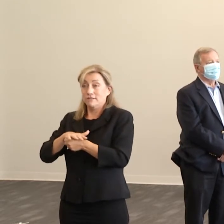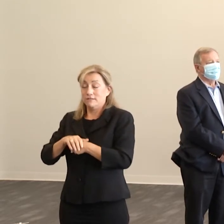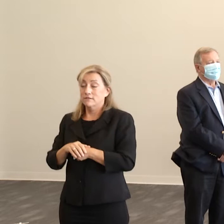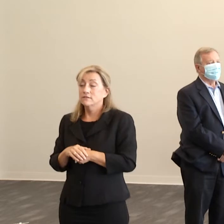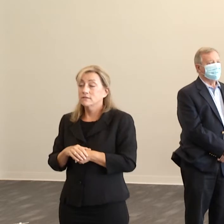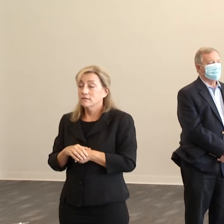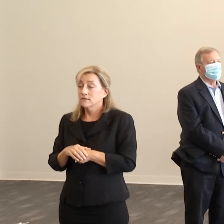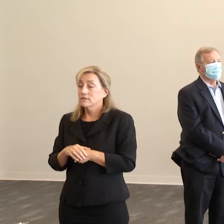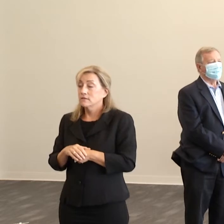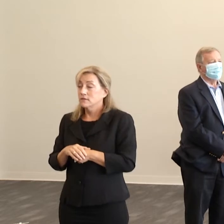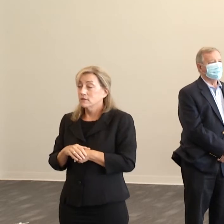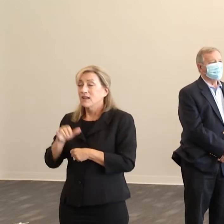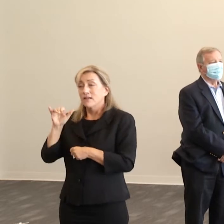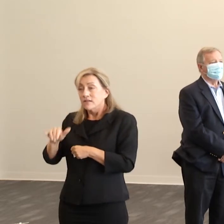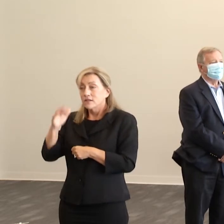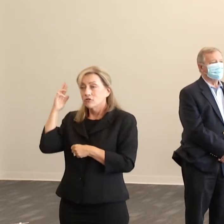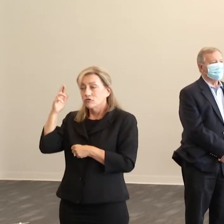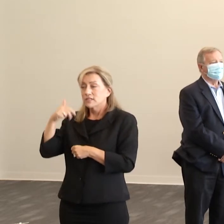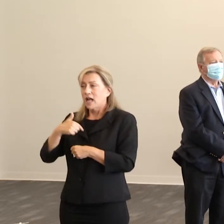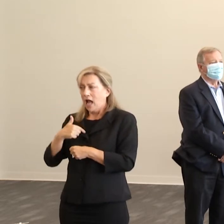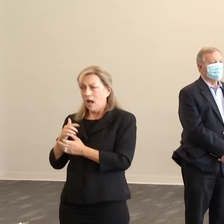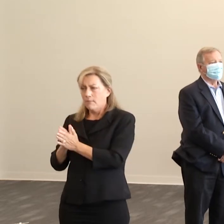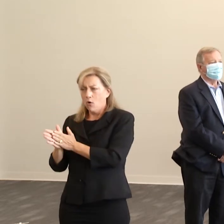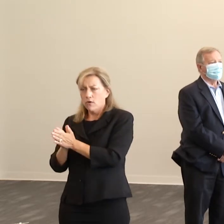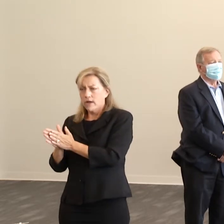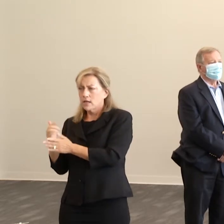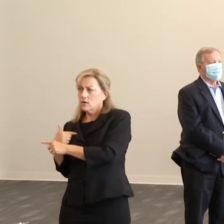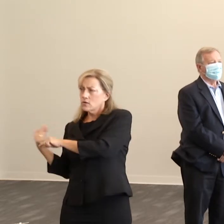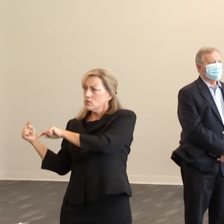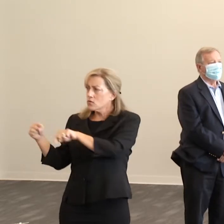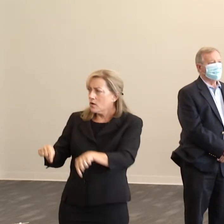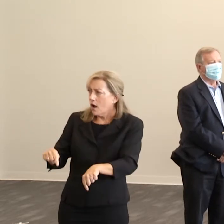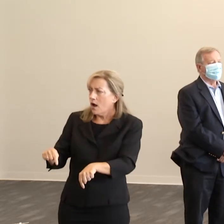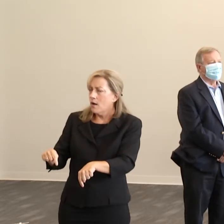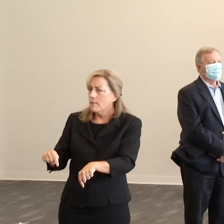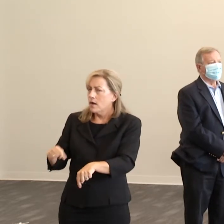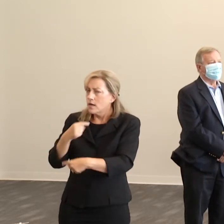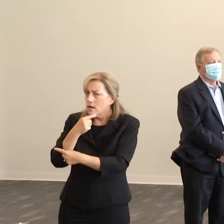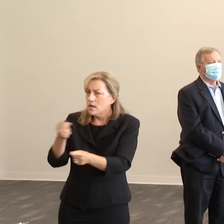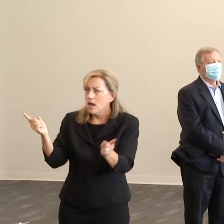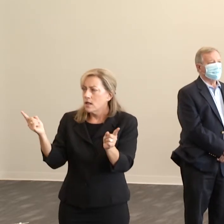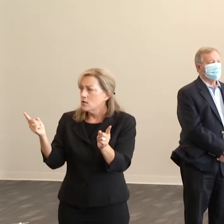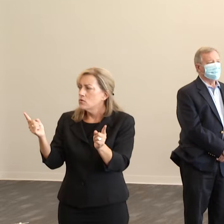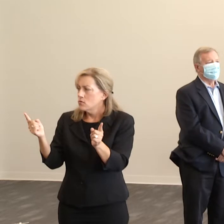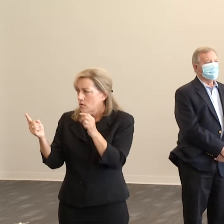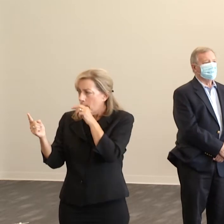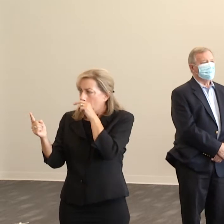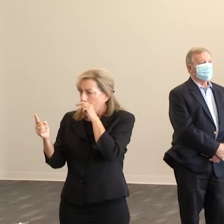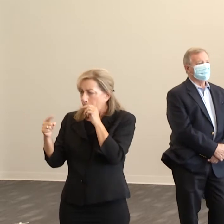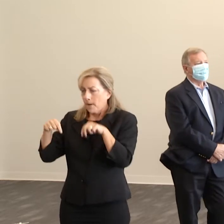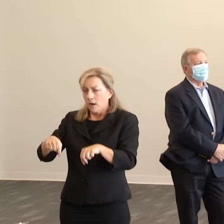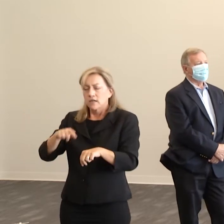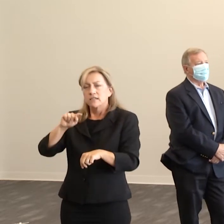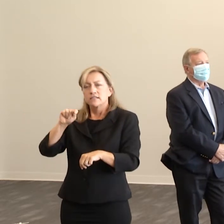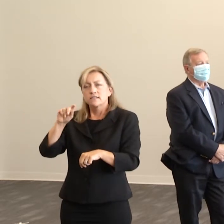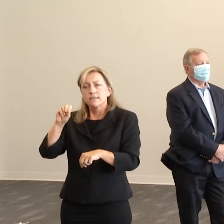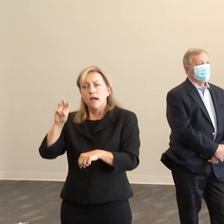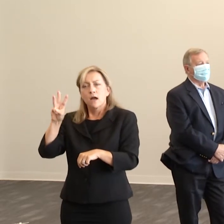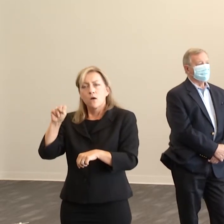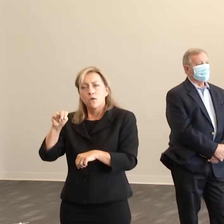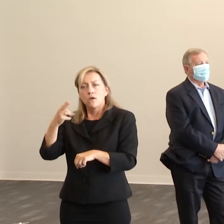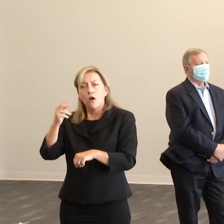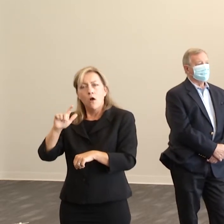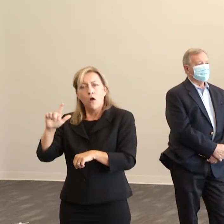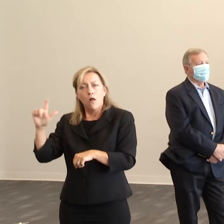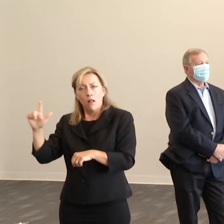This is the reason why I was motivated to call a town hall meeting, e-town hall meeting in my